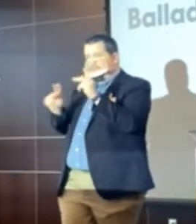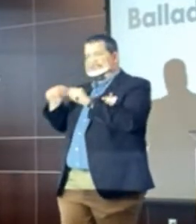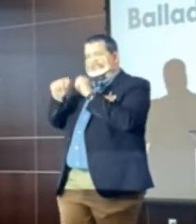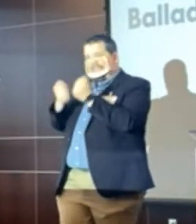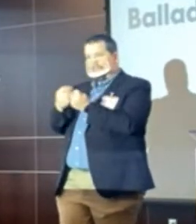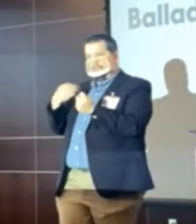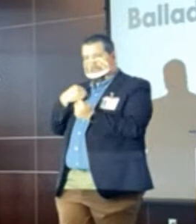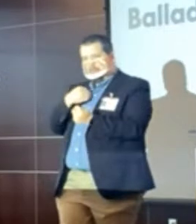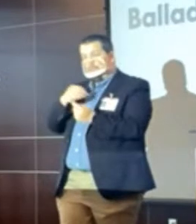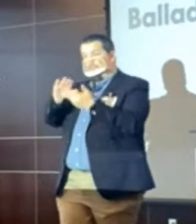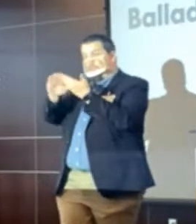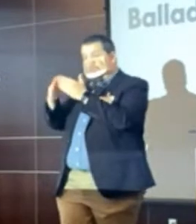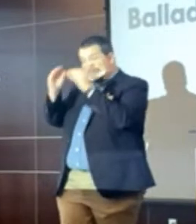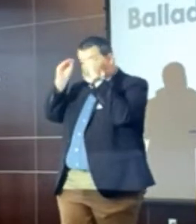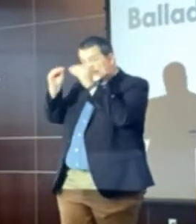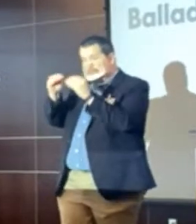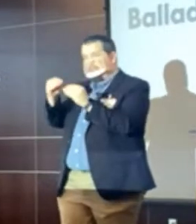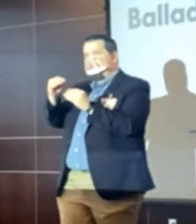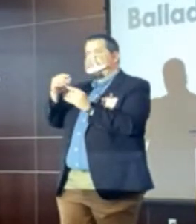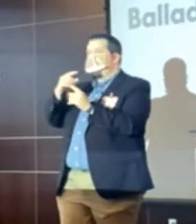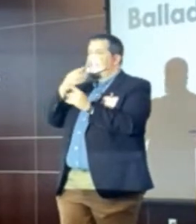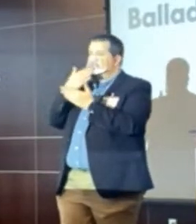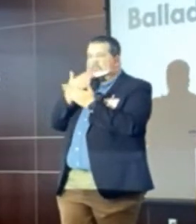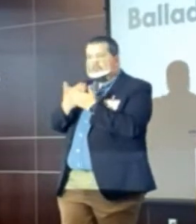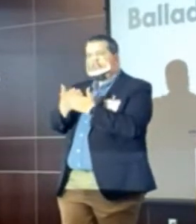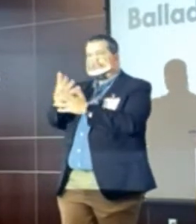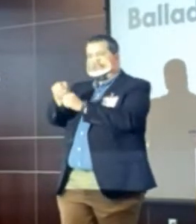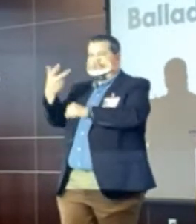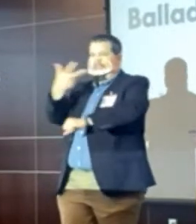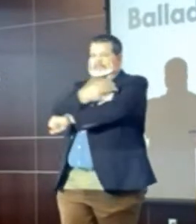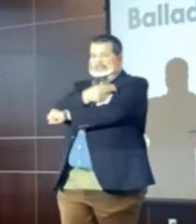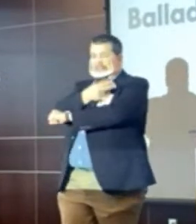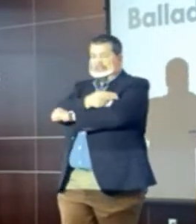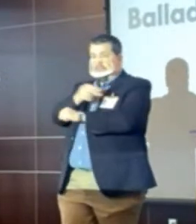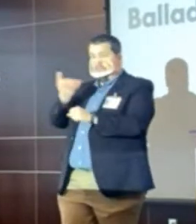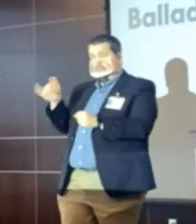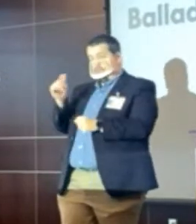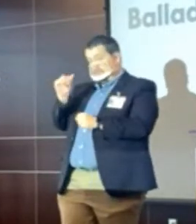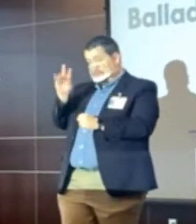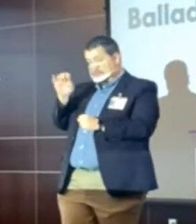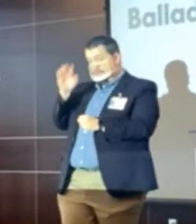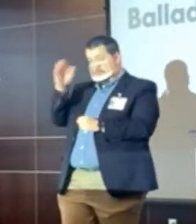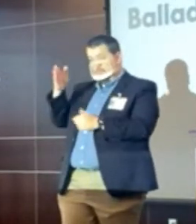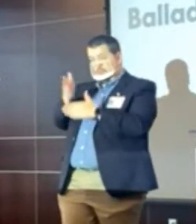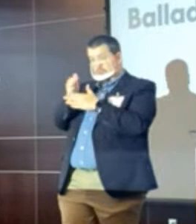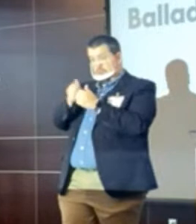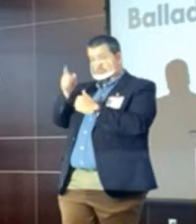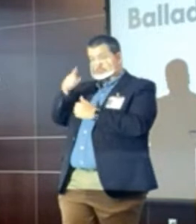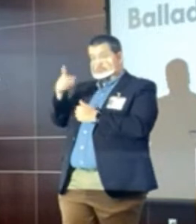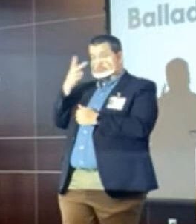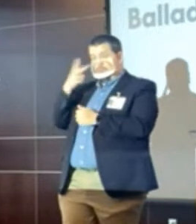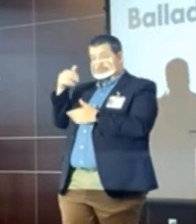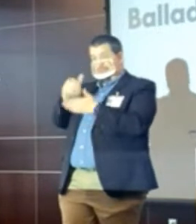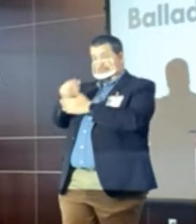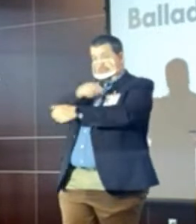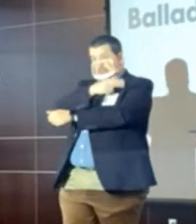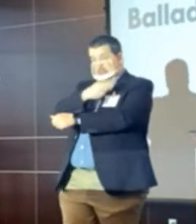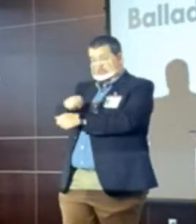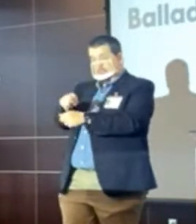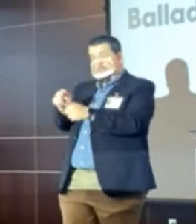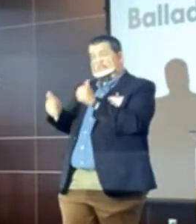team members and the community on the benefits of receiving the vaccine. Jamie will share with you again really what we're seeing in the hospital